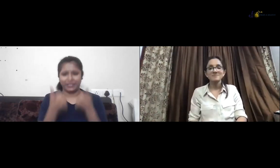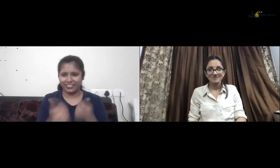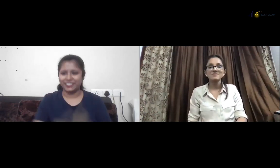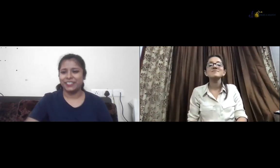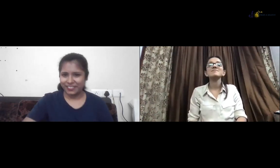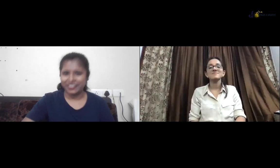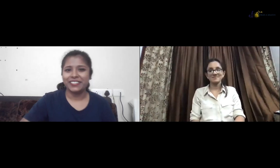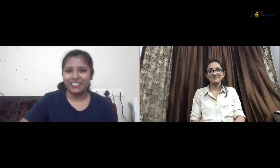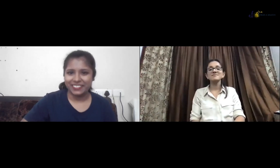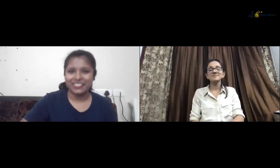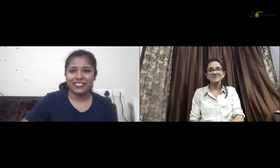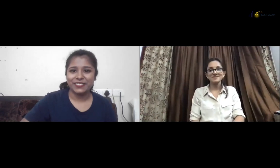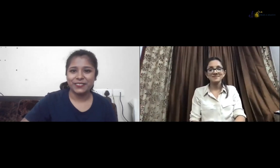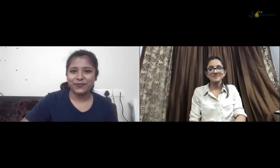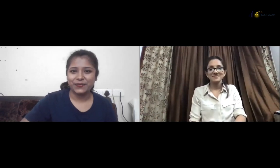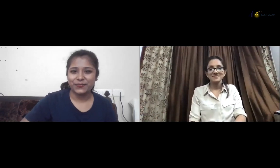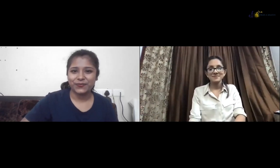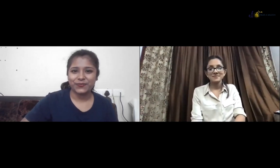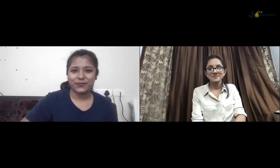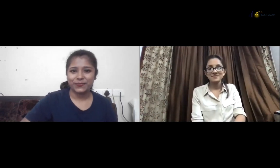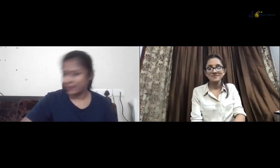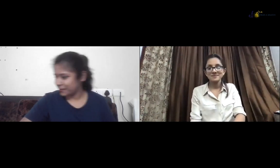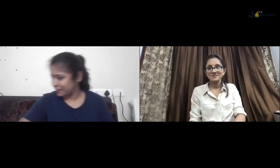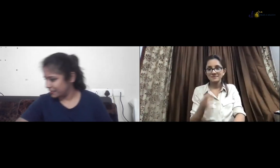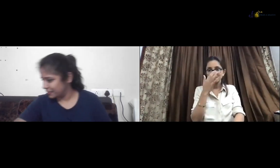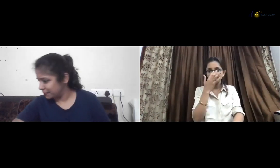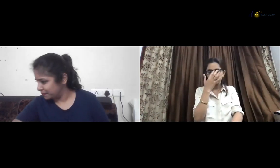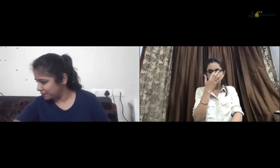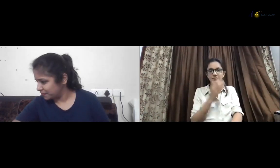haven't. It's a new. Okay, okay.